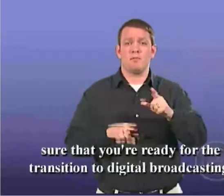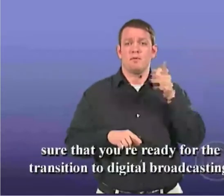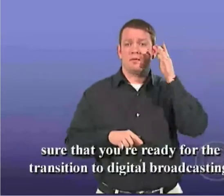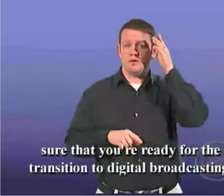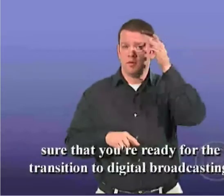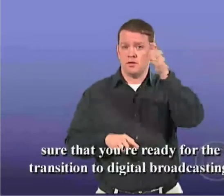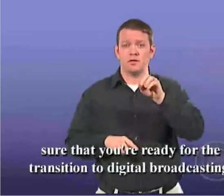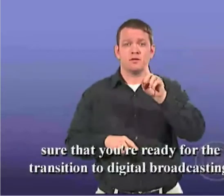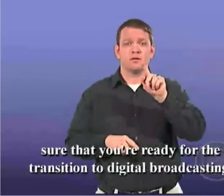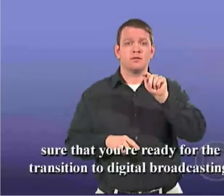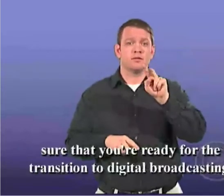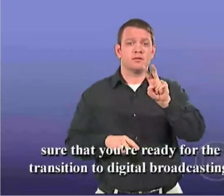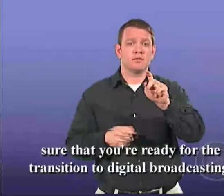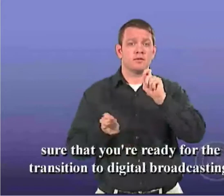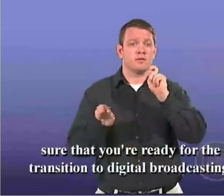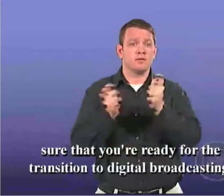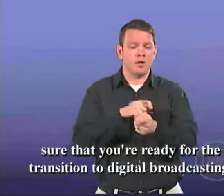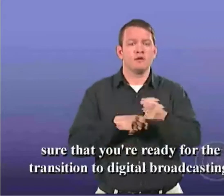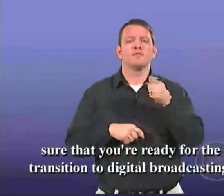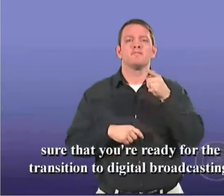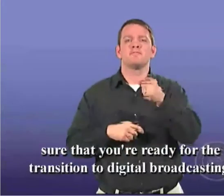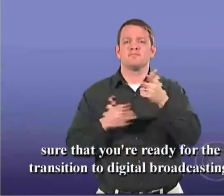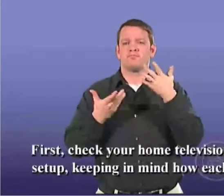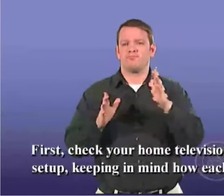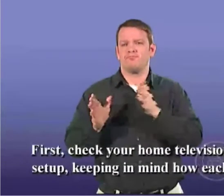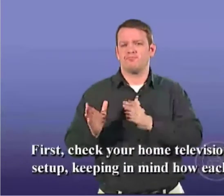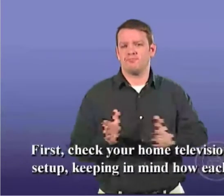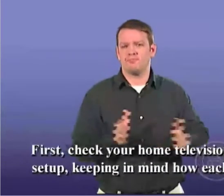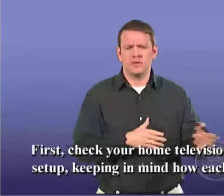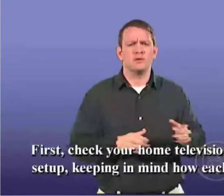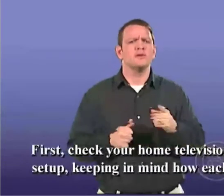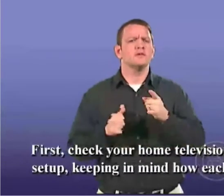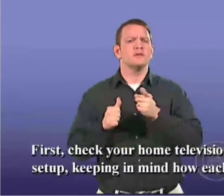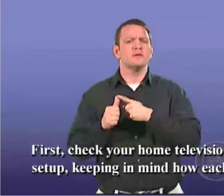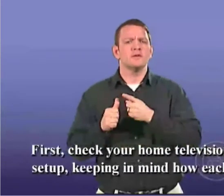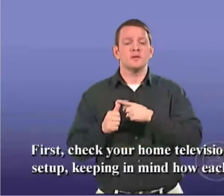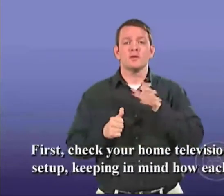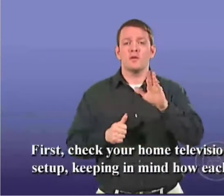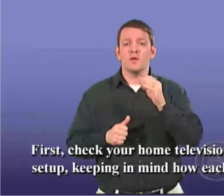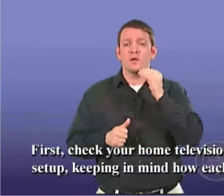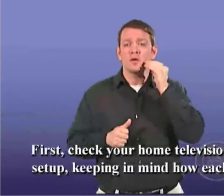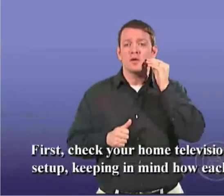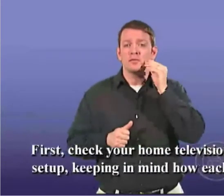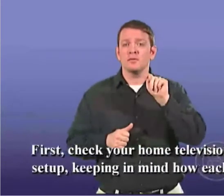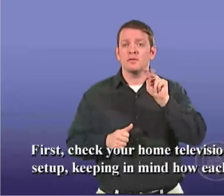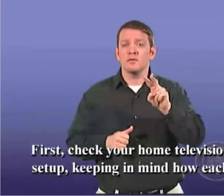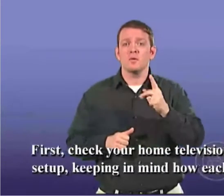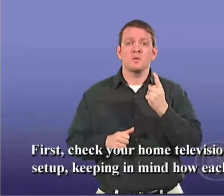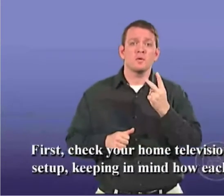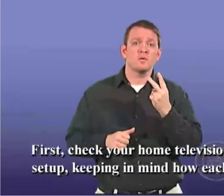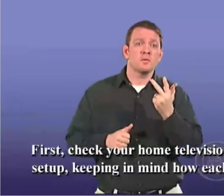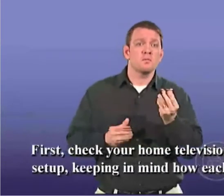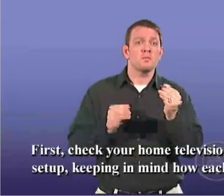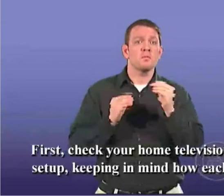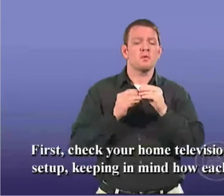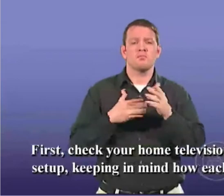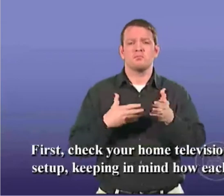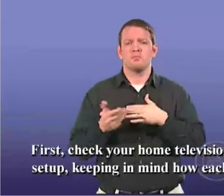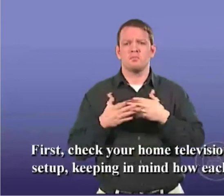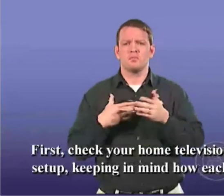for the transition to digital broadcasting. First, check your home television setup, keeping